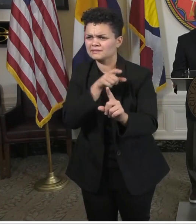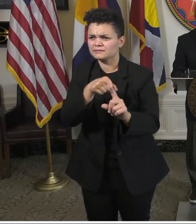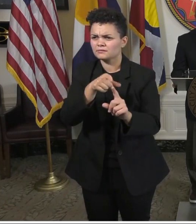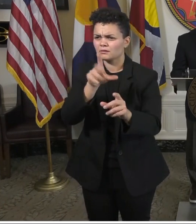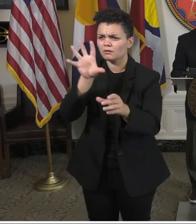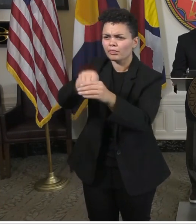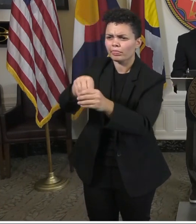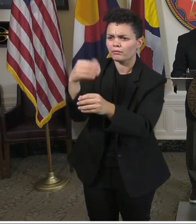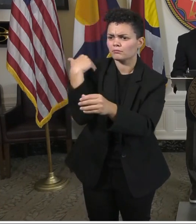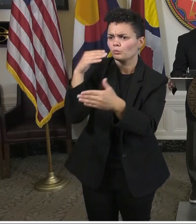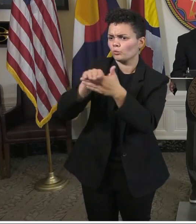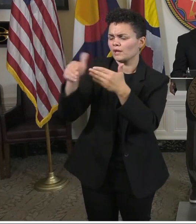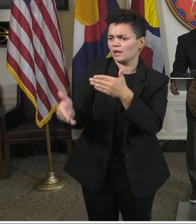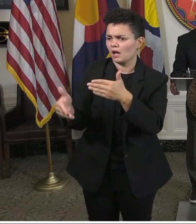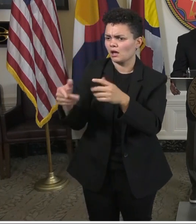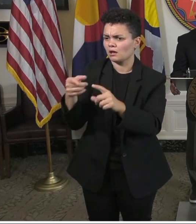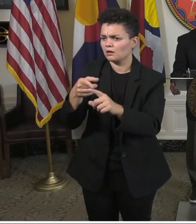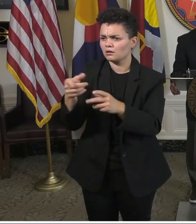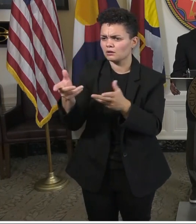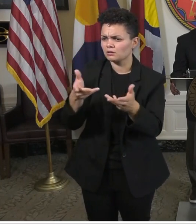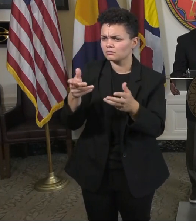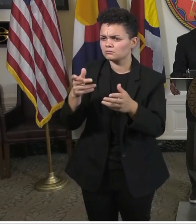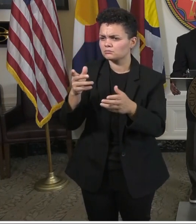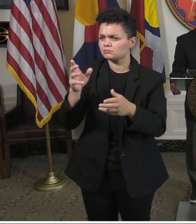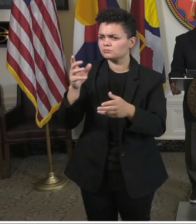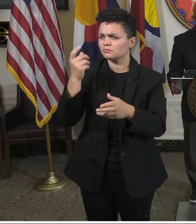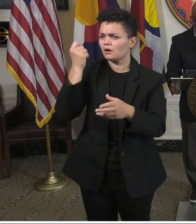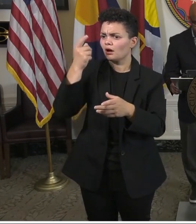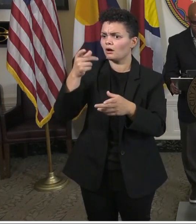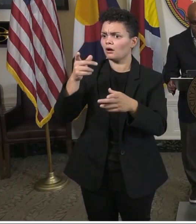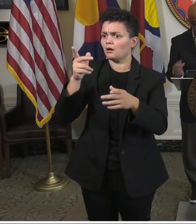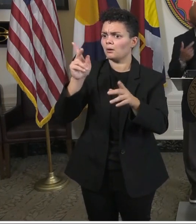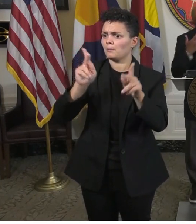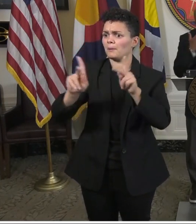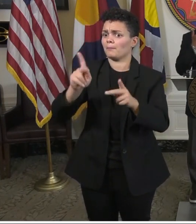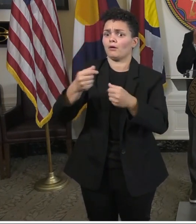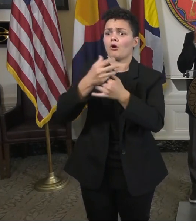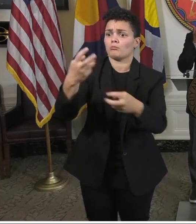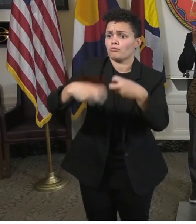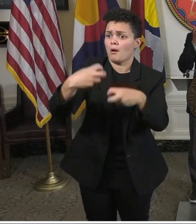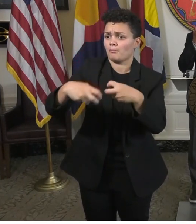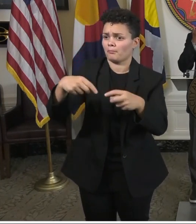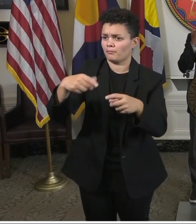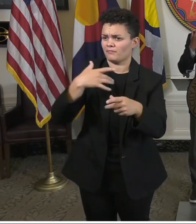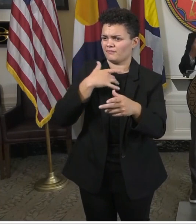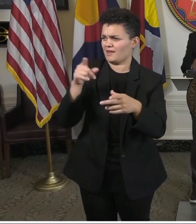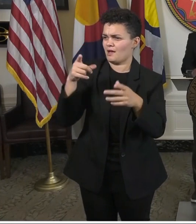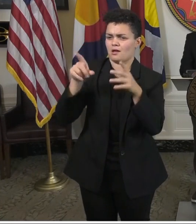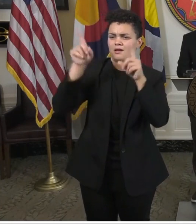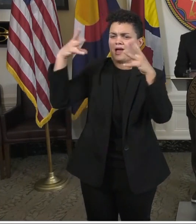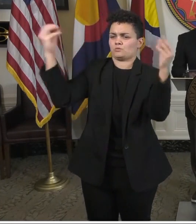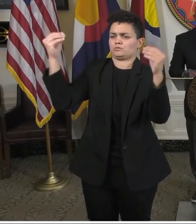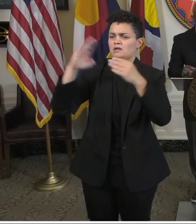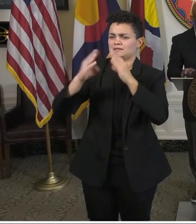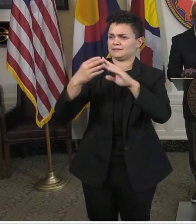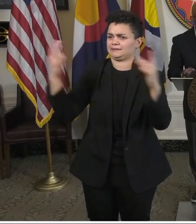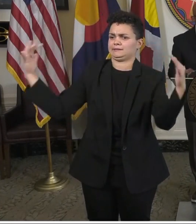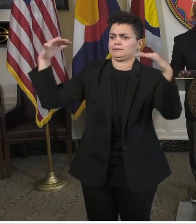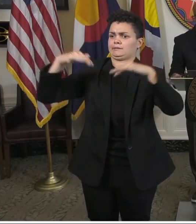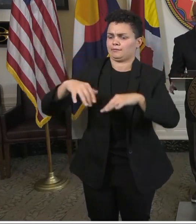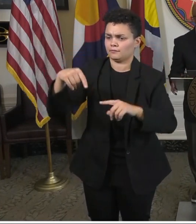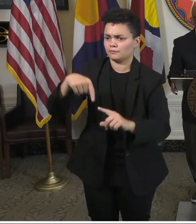where these people could have come from? And is there concern about, maybe they could be bringing the virus with them as they're coming into town? Well,